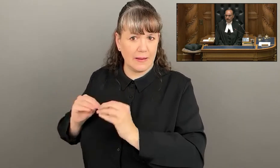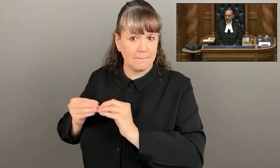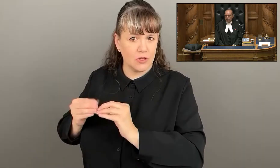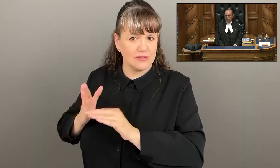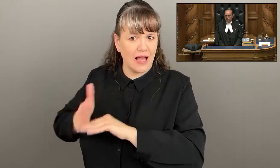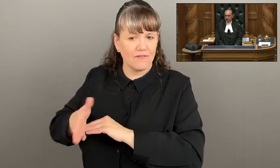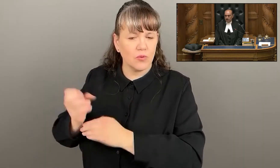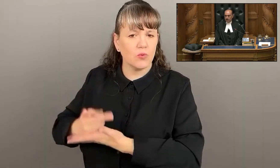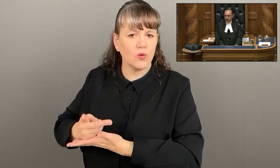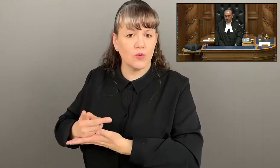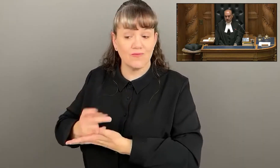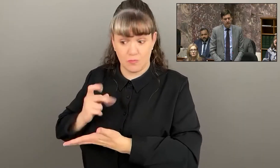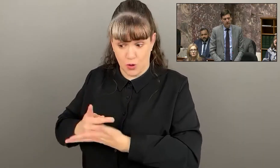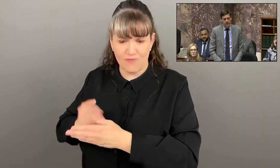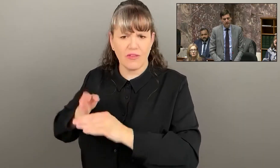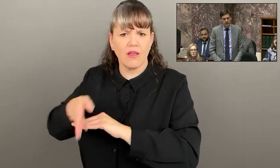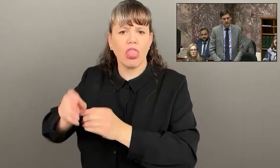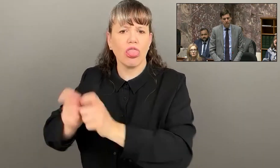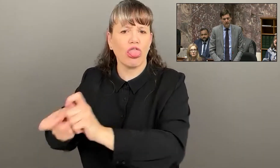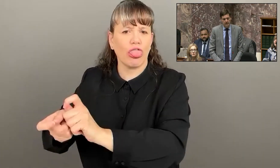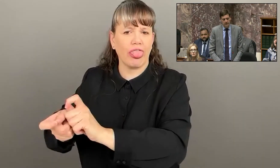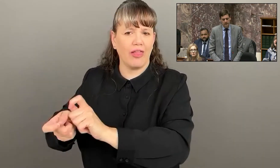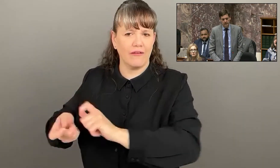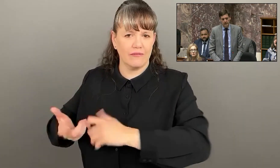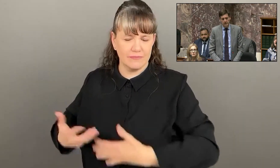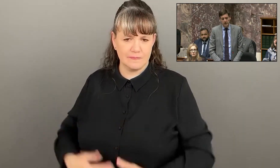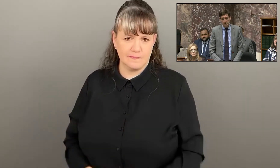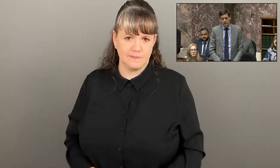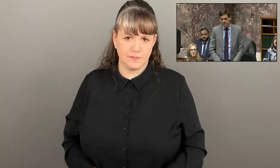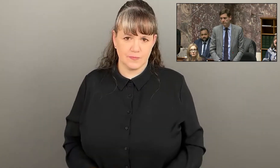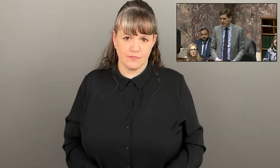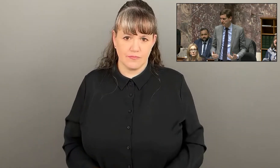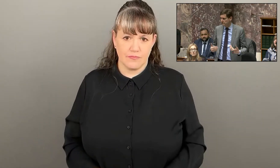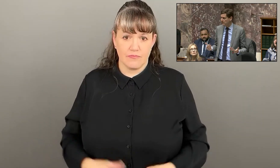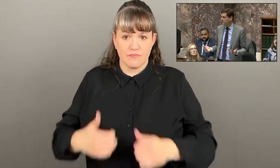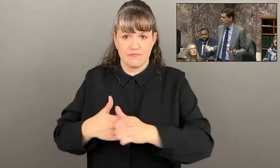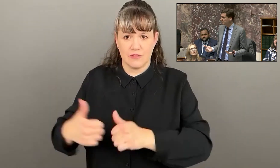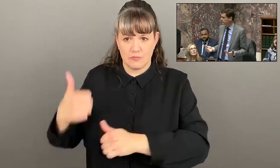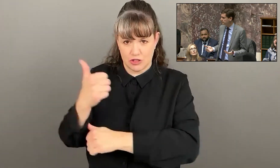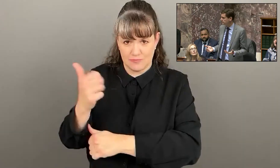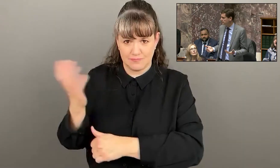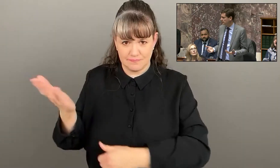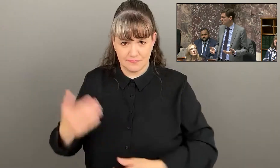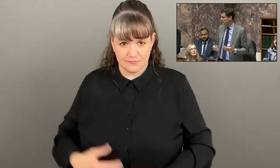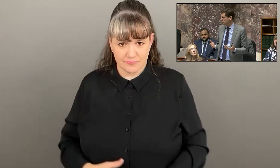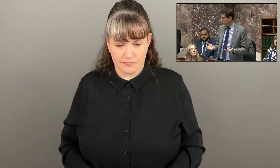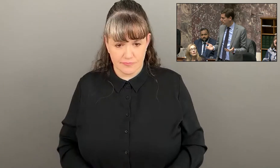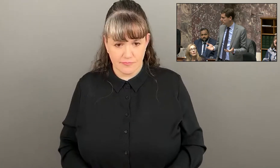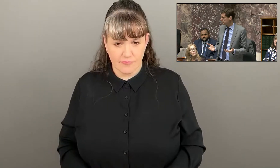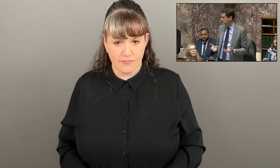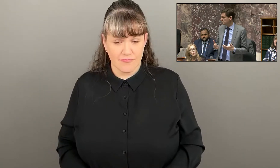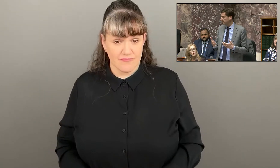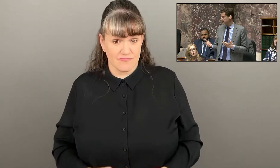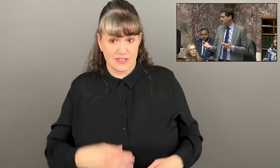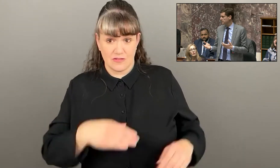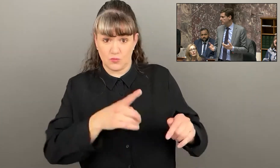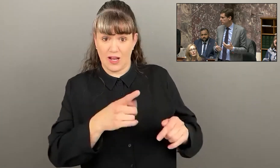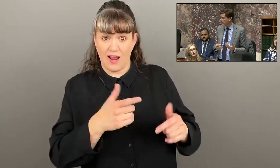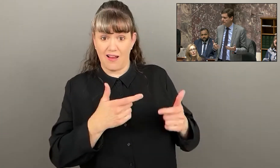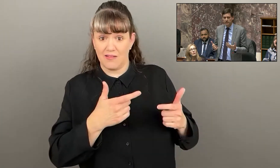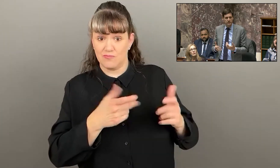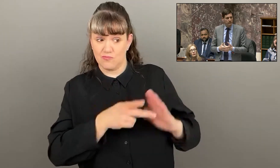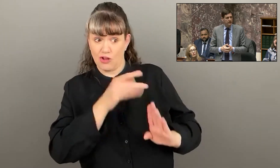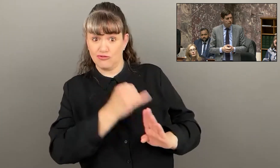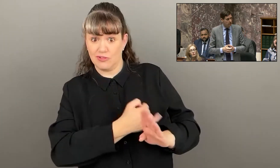Honourable Speaker. You know, I think one of the challenges with this project is a lot of people are anxious about the workers taking housing